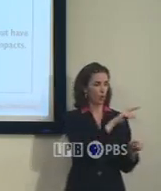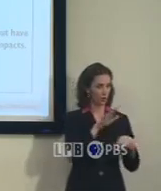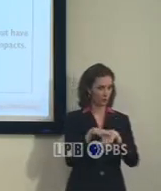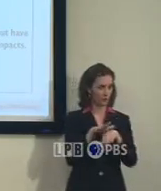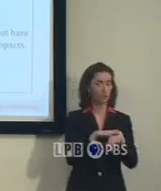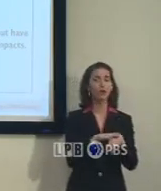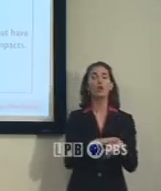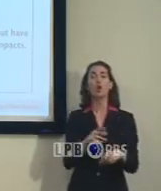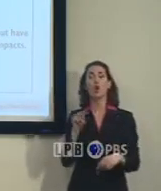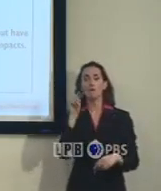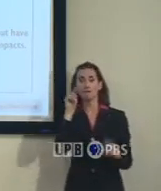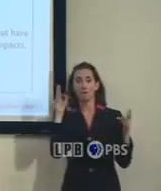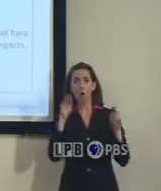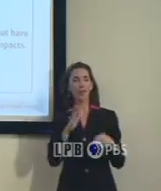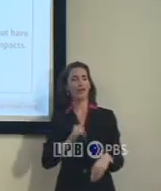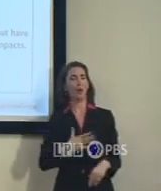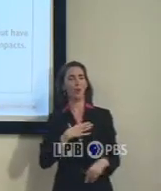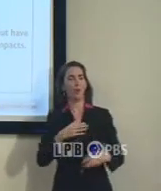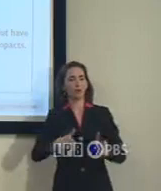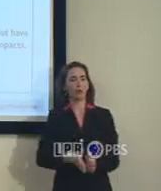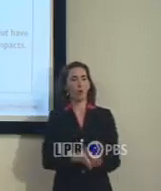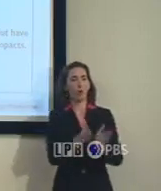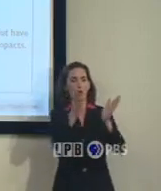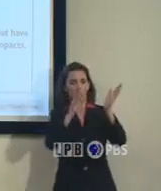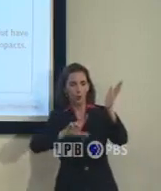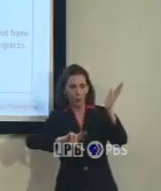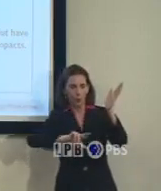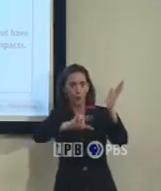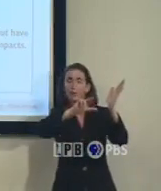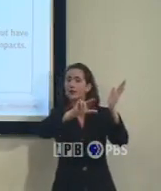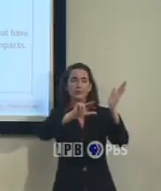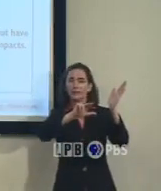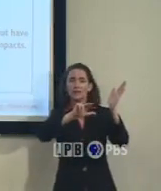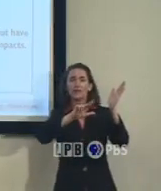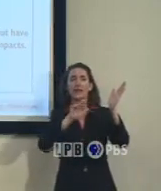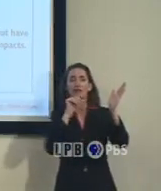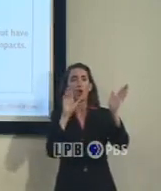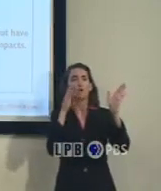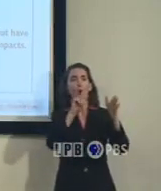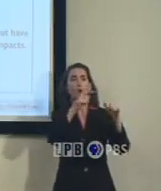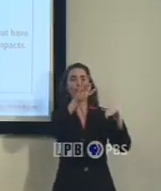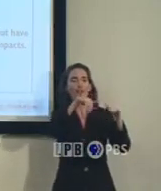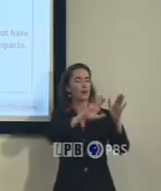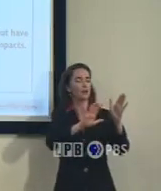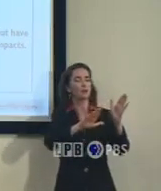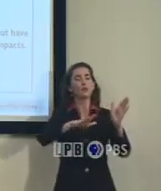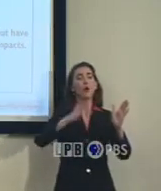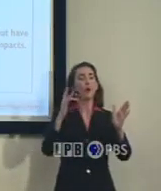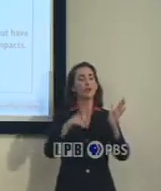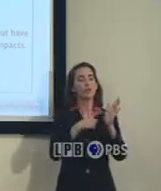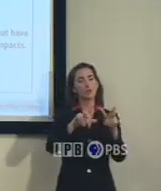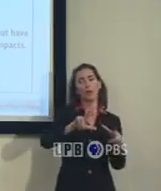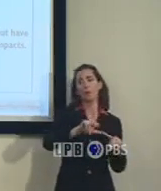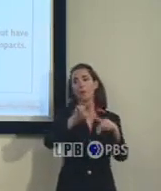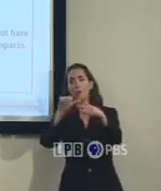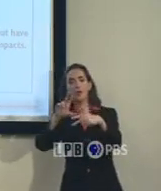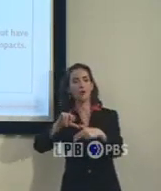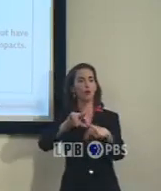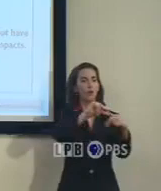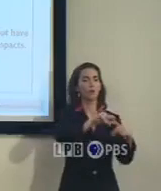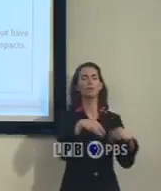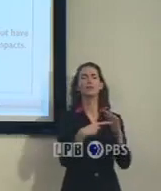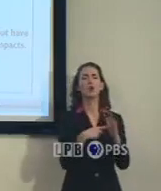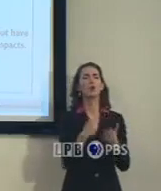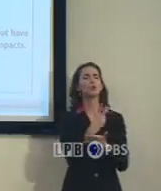cone. A lot of times these things can move outside the cone. A recent example would have been just a couple weeks ago with